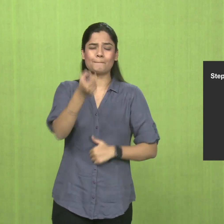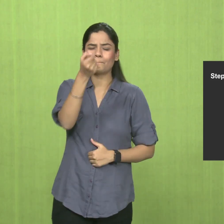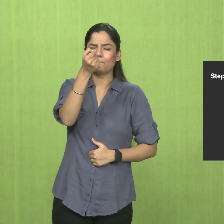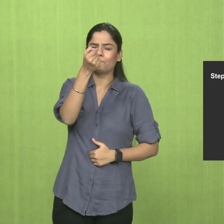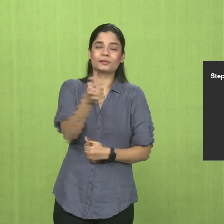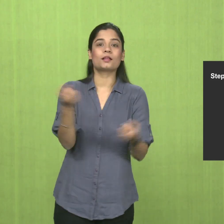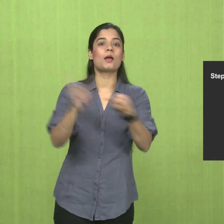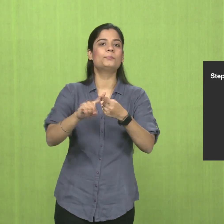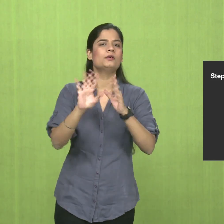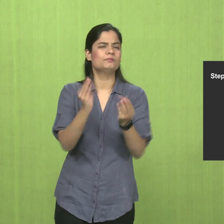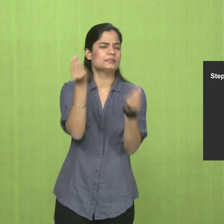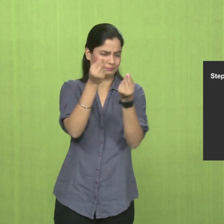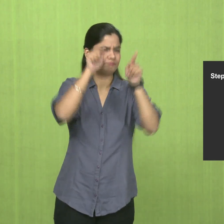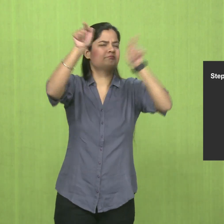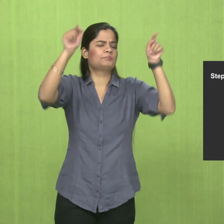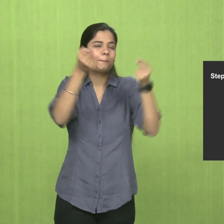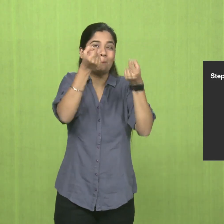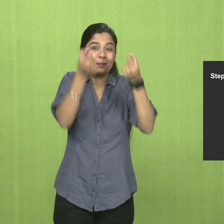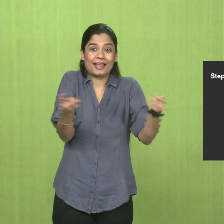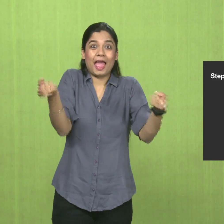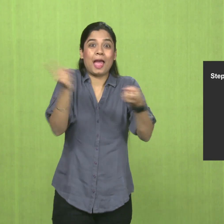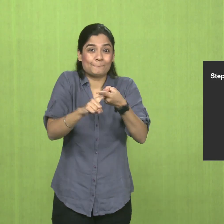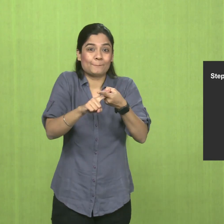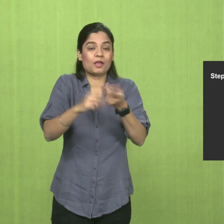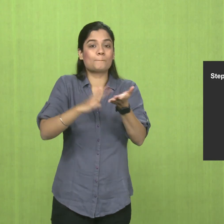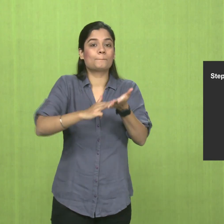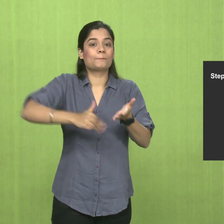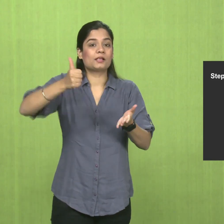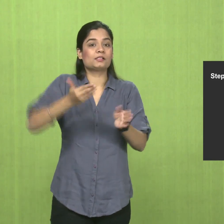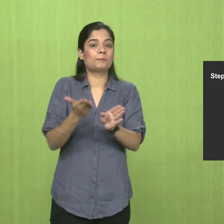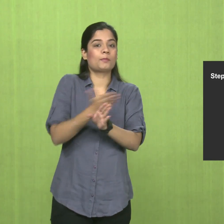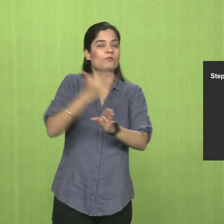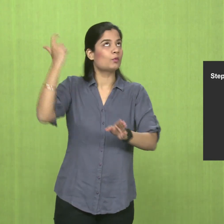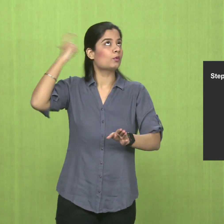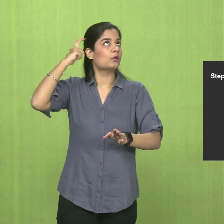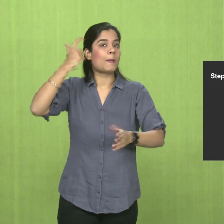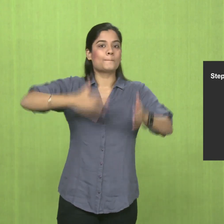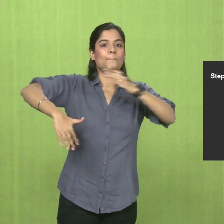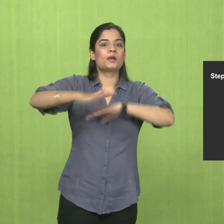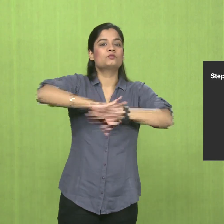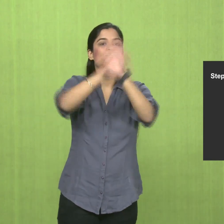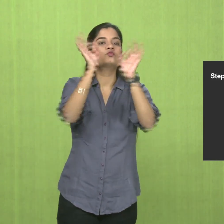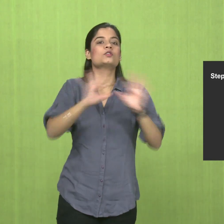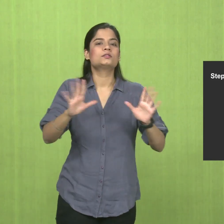to everyone, but some changes or something happens, the manager already